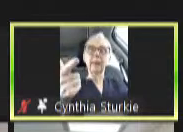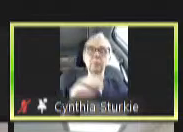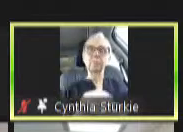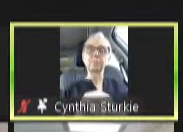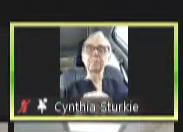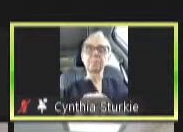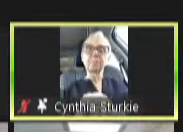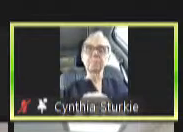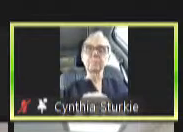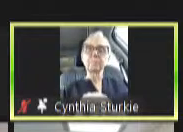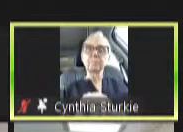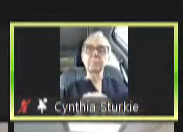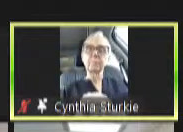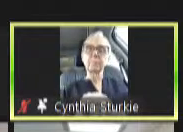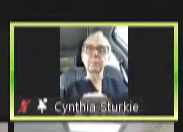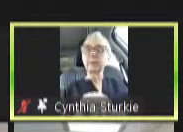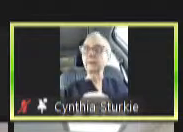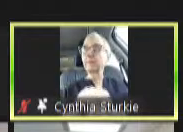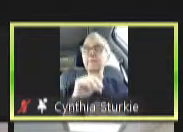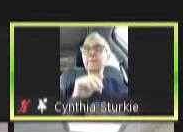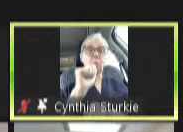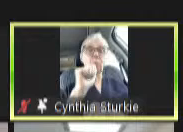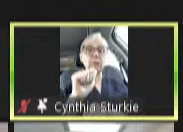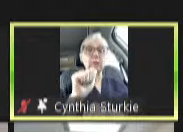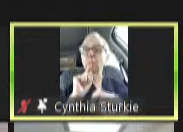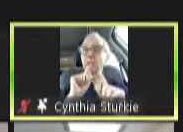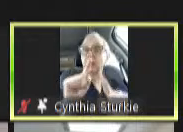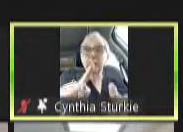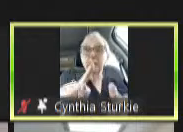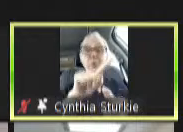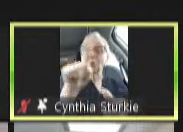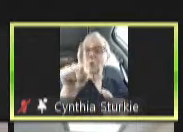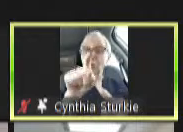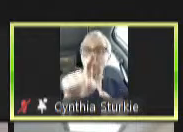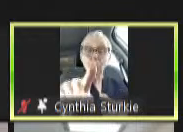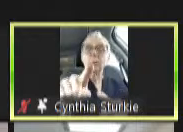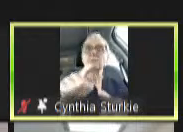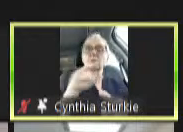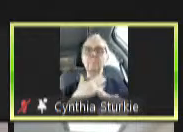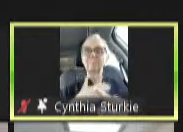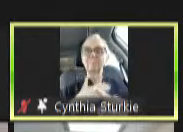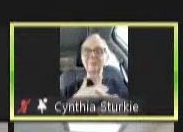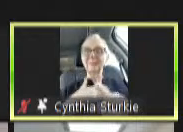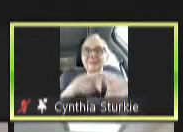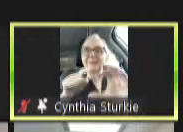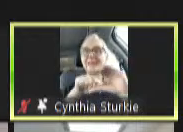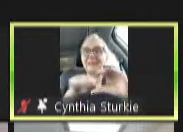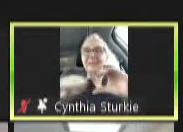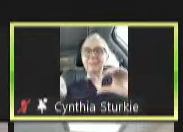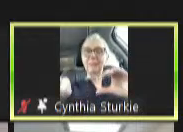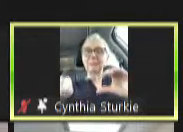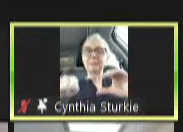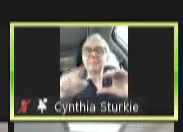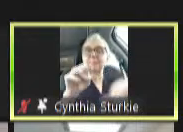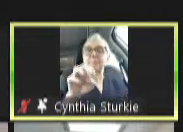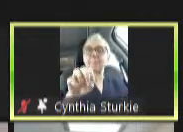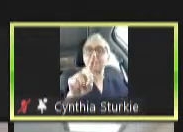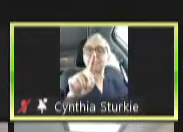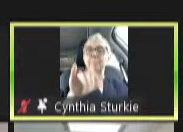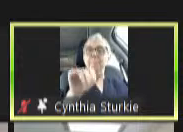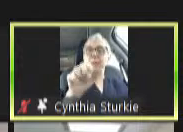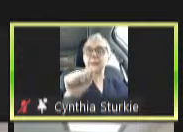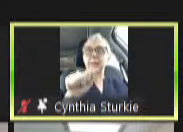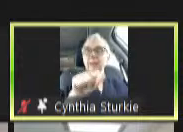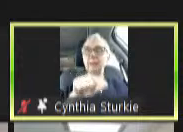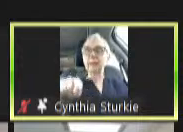if there's any questions we can't get to or any questions that were not presented about in today's press conference, please email us at